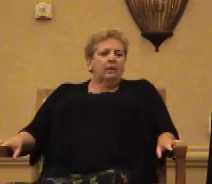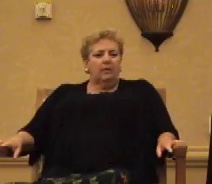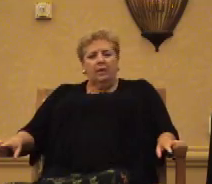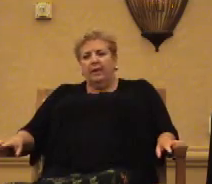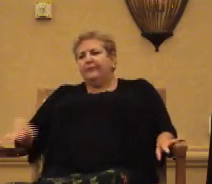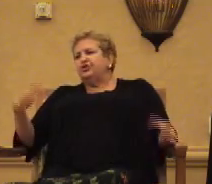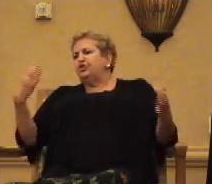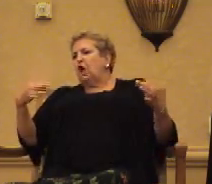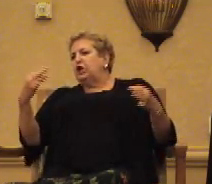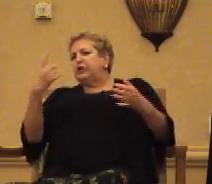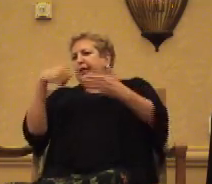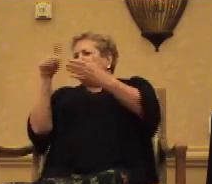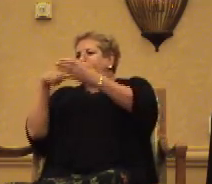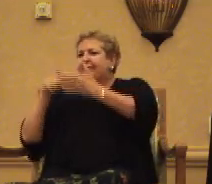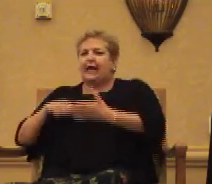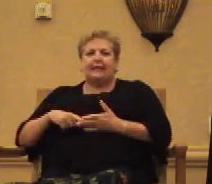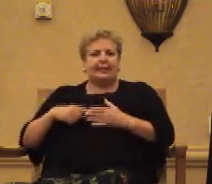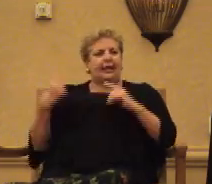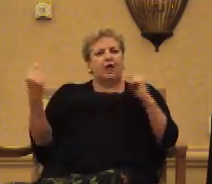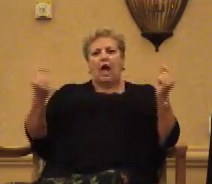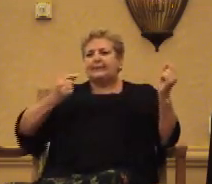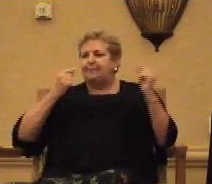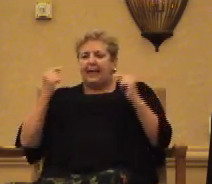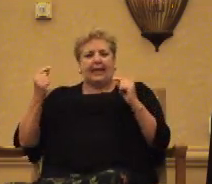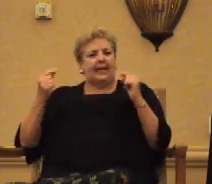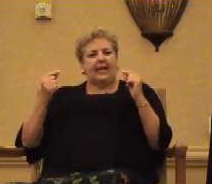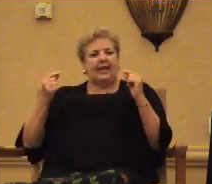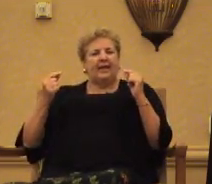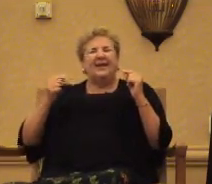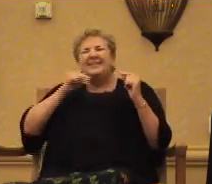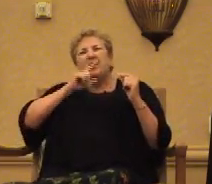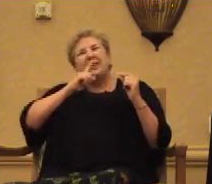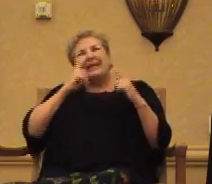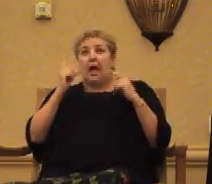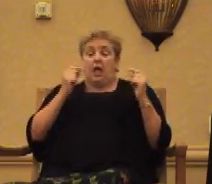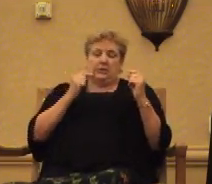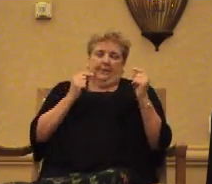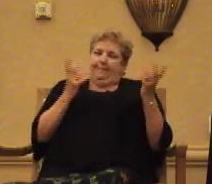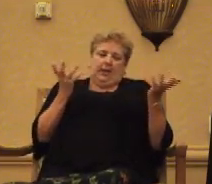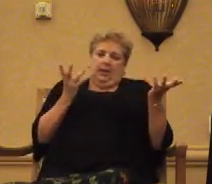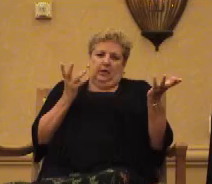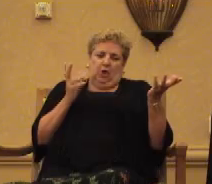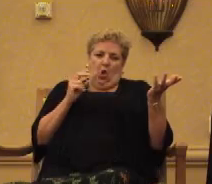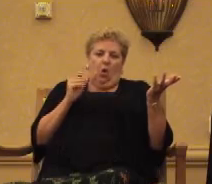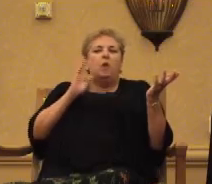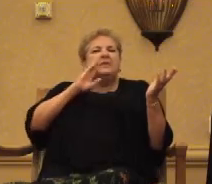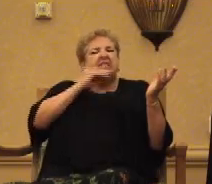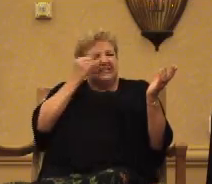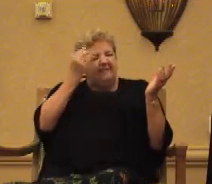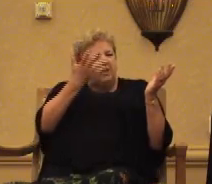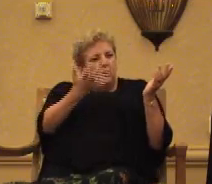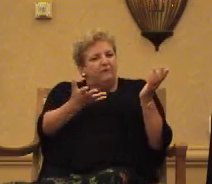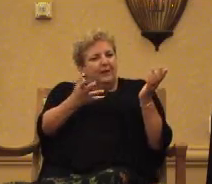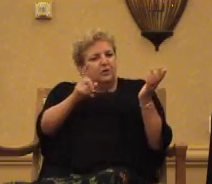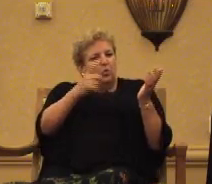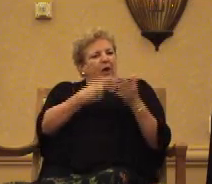everybody in AA. I was the gossip guy. It wasn't really gossip. I was giving you information you needed to know about these